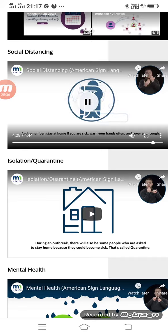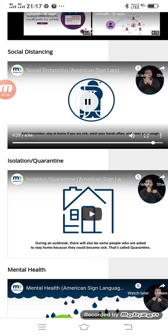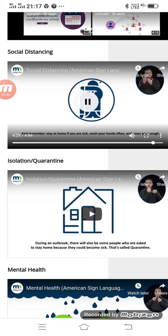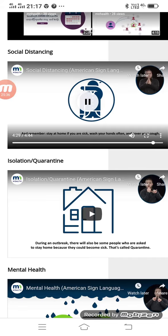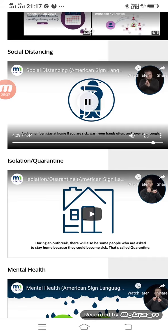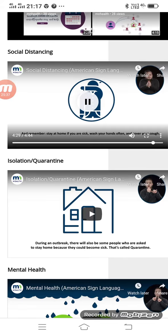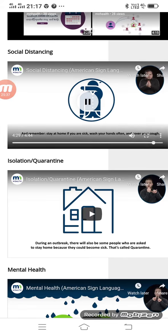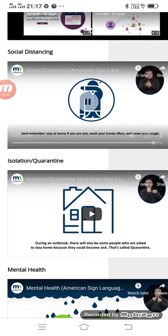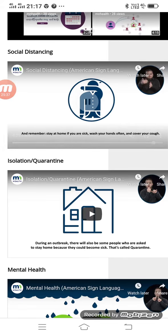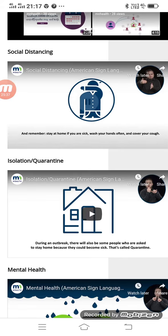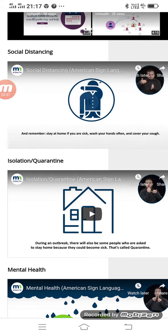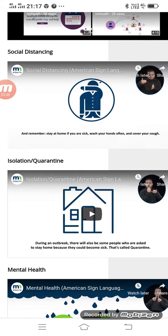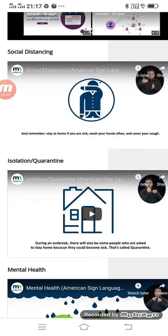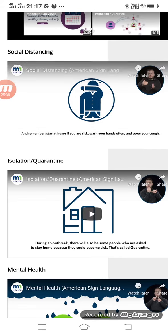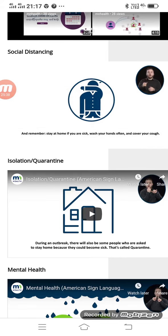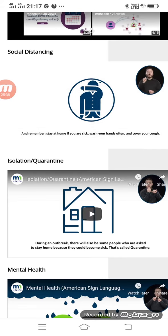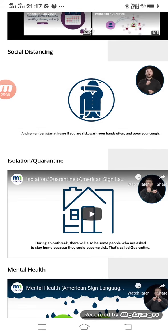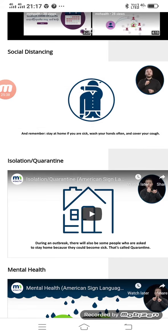and cover your cough.